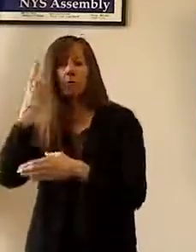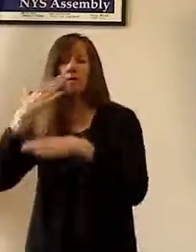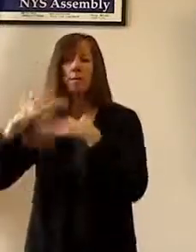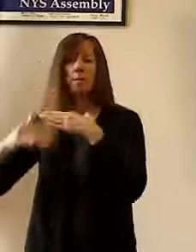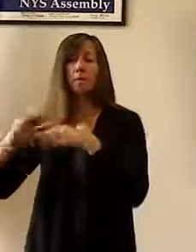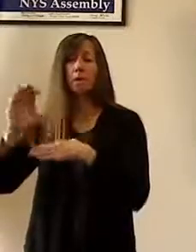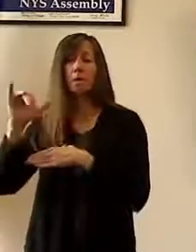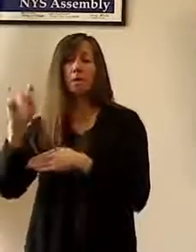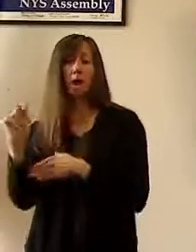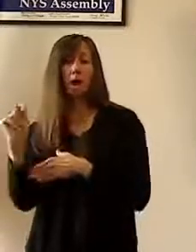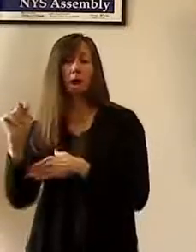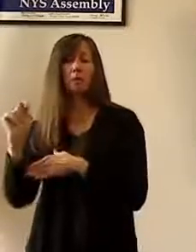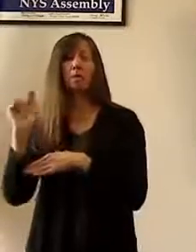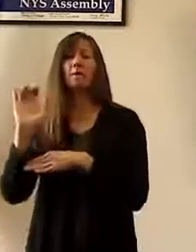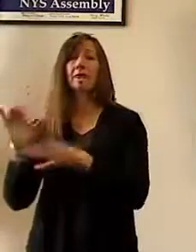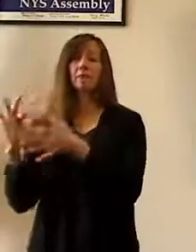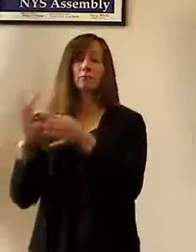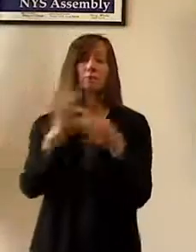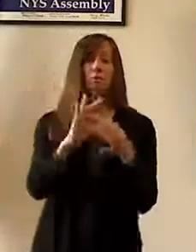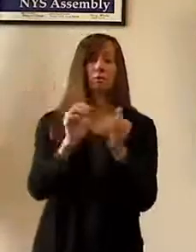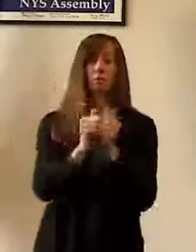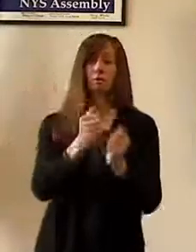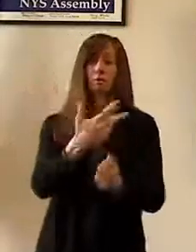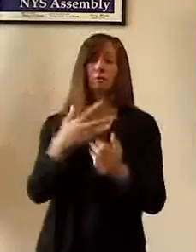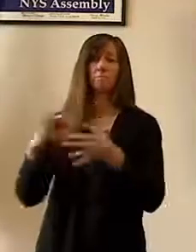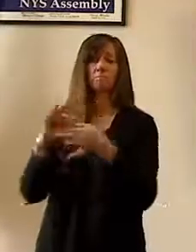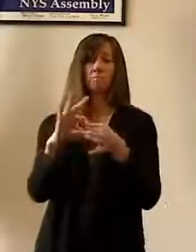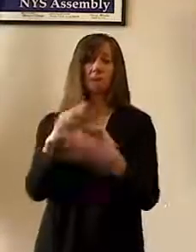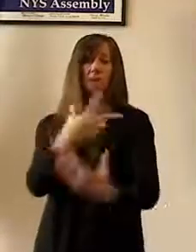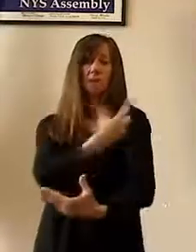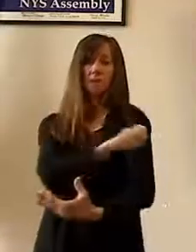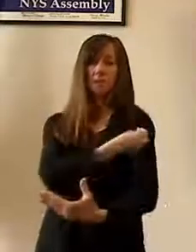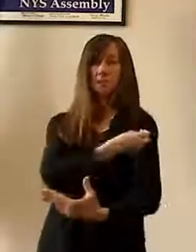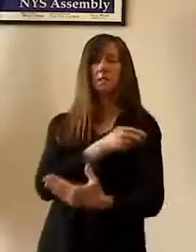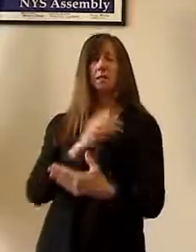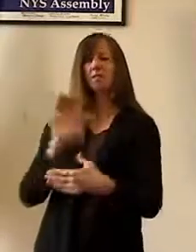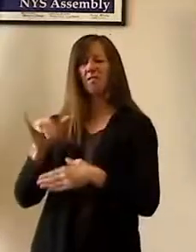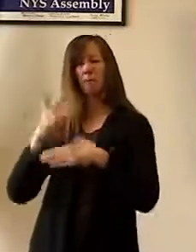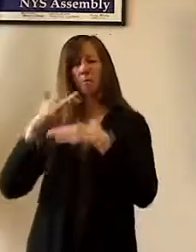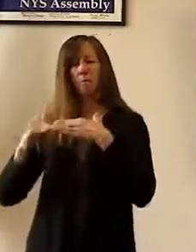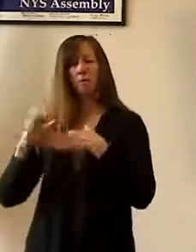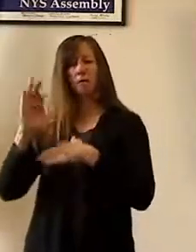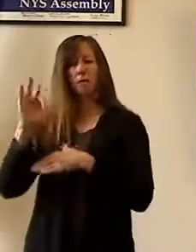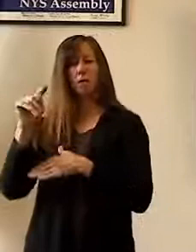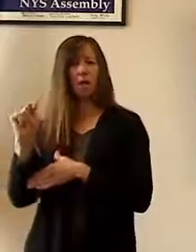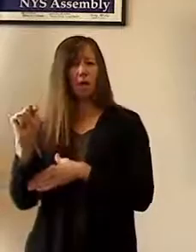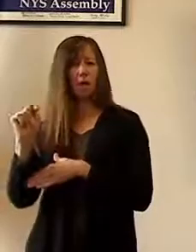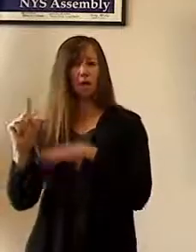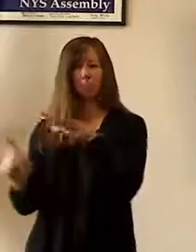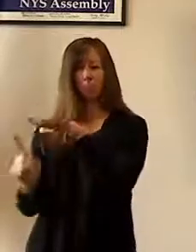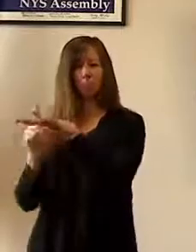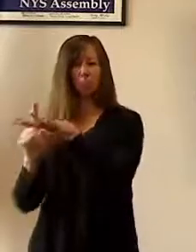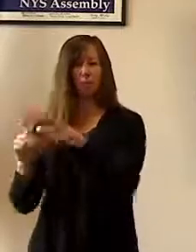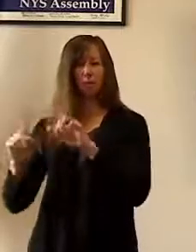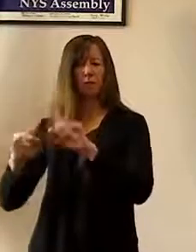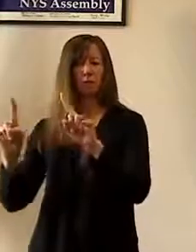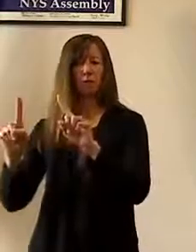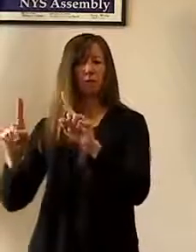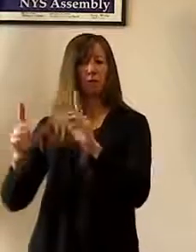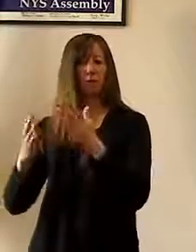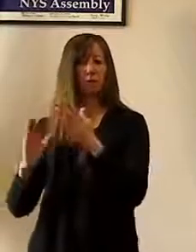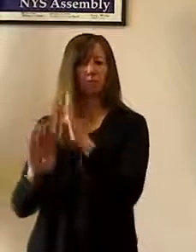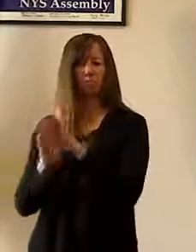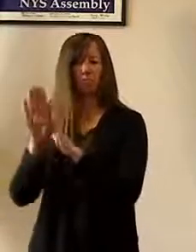vaccine behaves differently than other blood clots, and so it's treated differently. So if